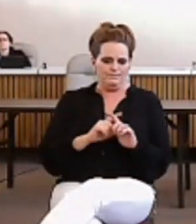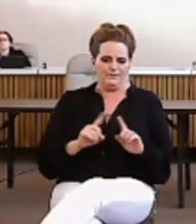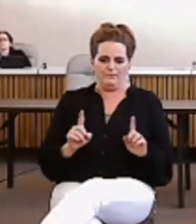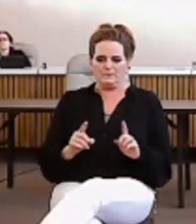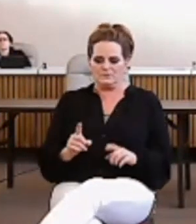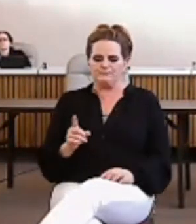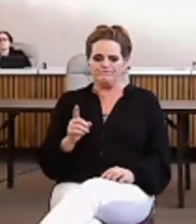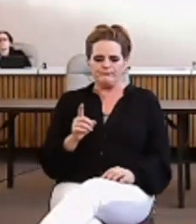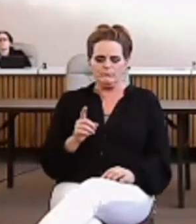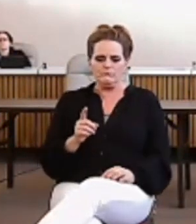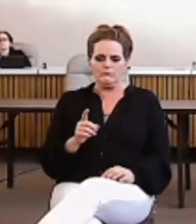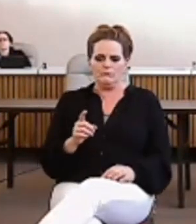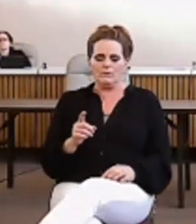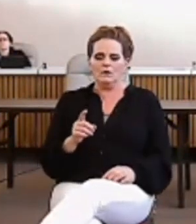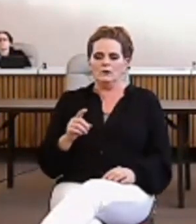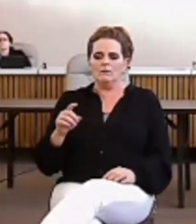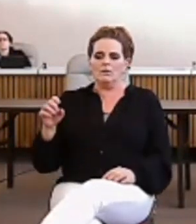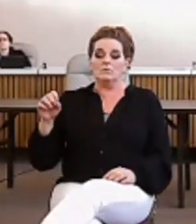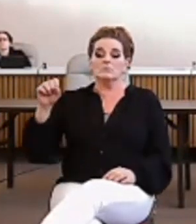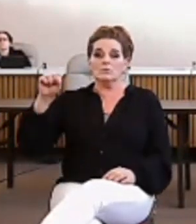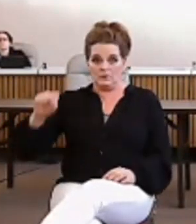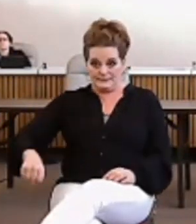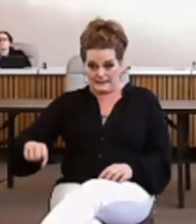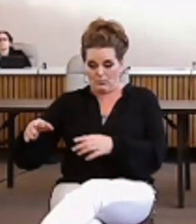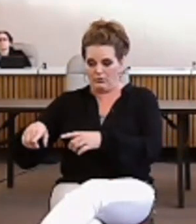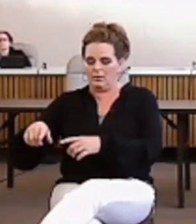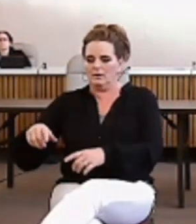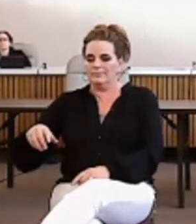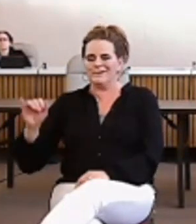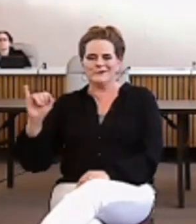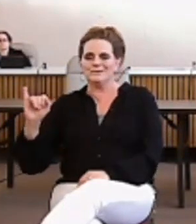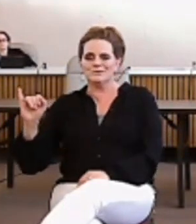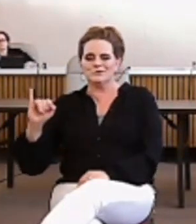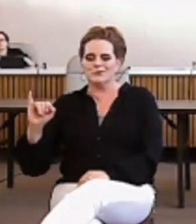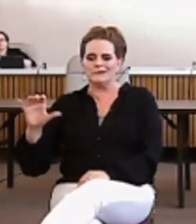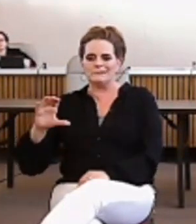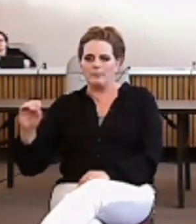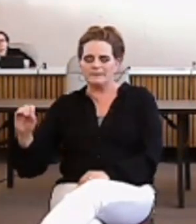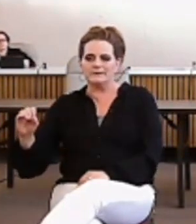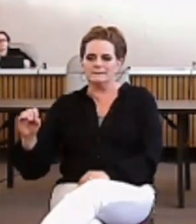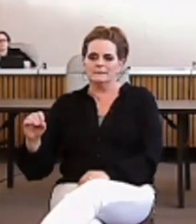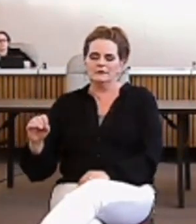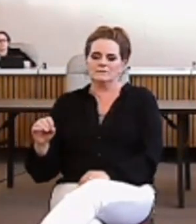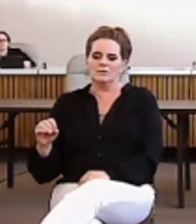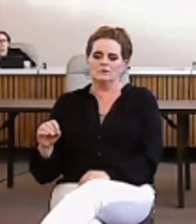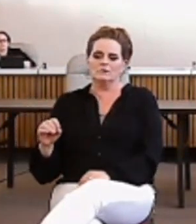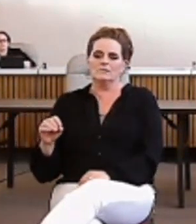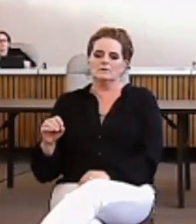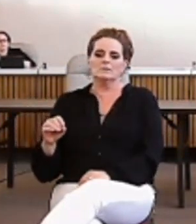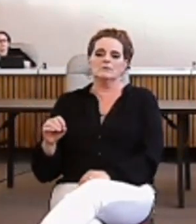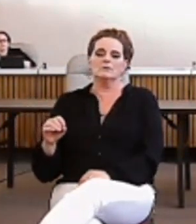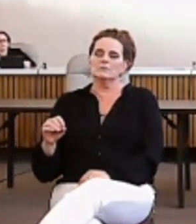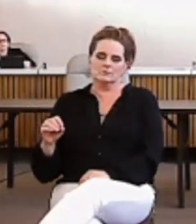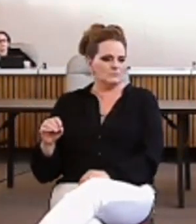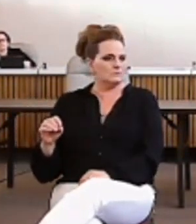space. Also, to the south of it, there is a insurance office. So there's also a 1 hour fire